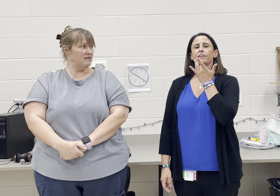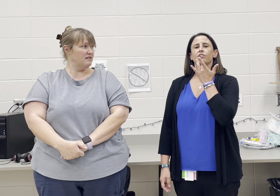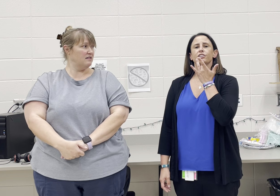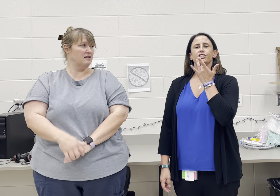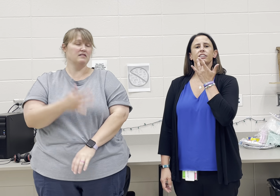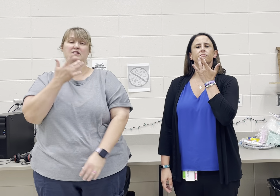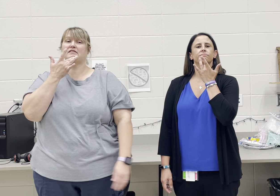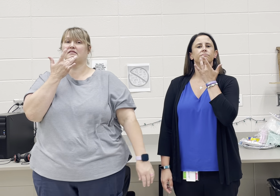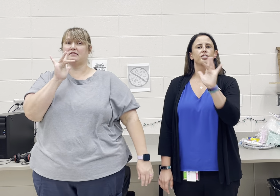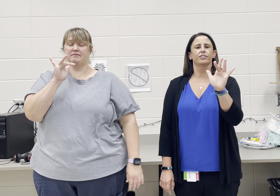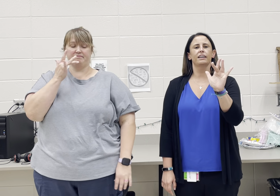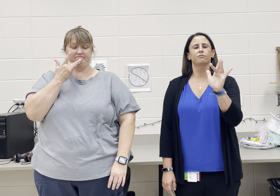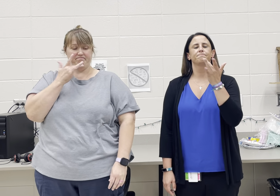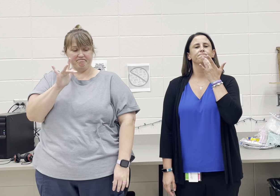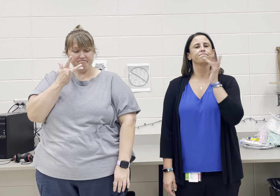on your chin. Turn it out.